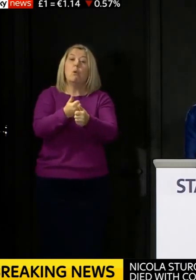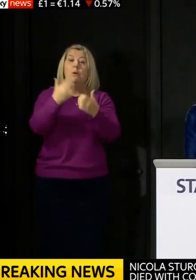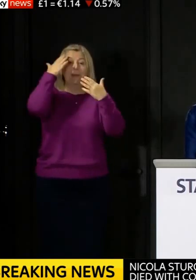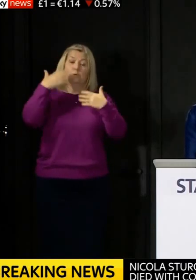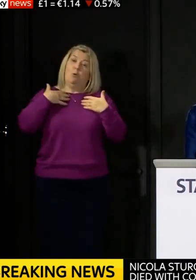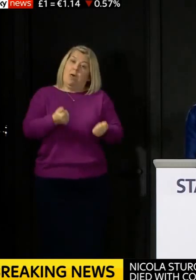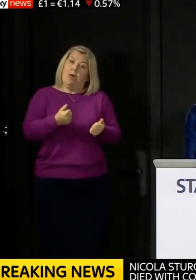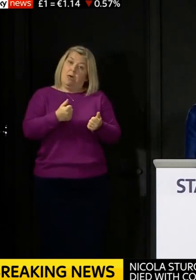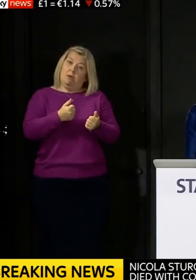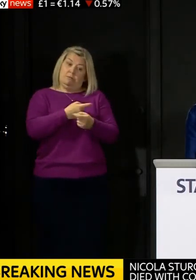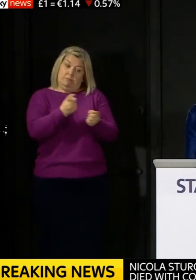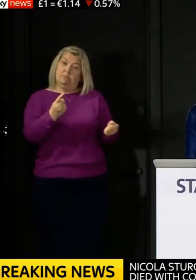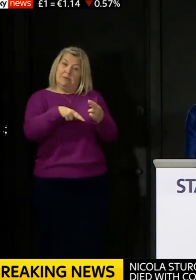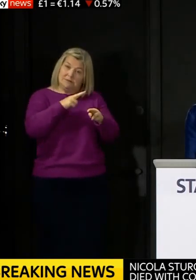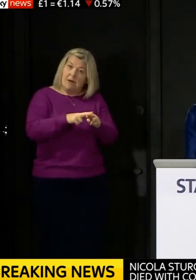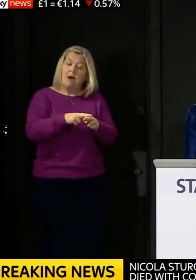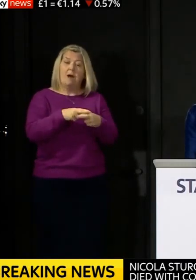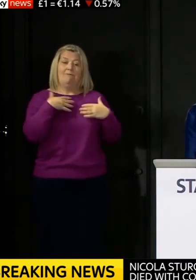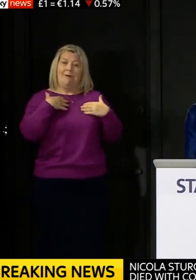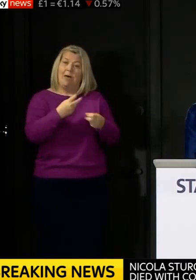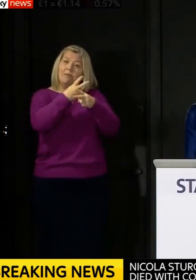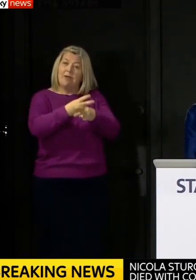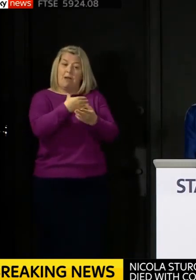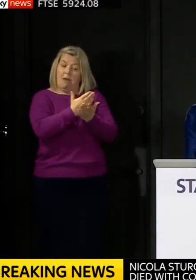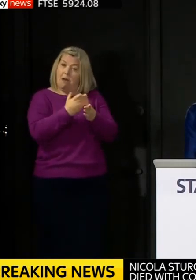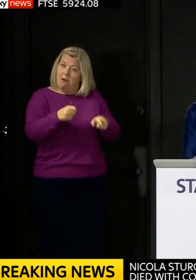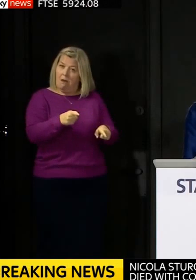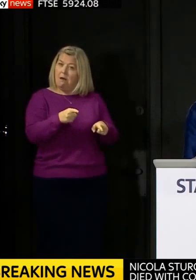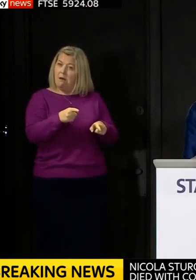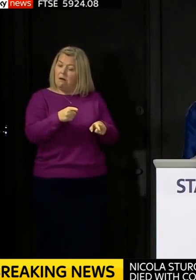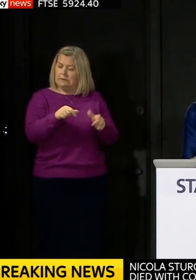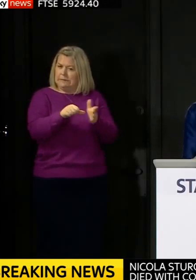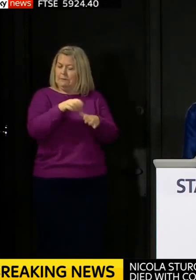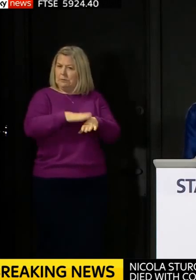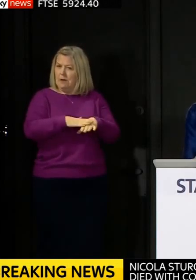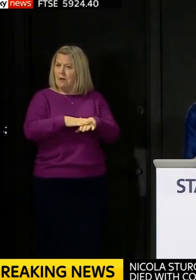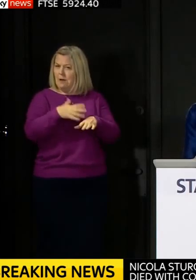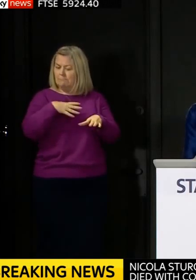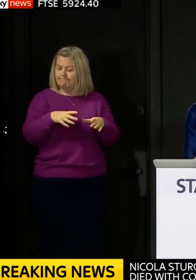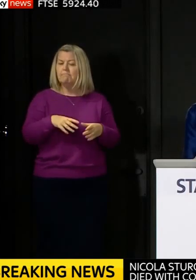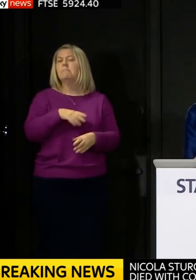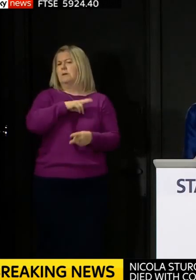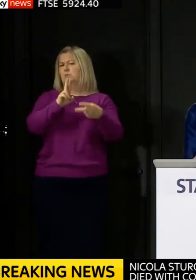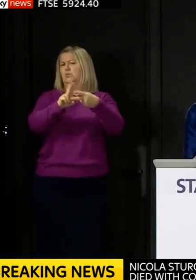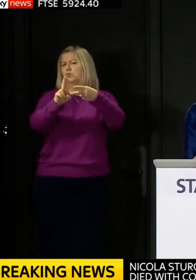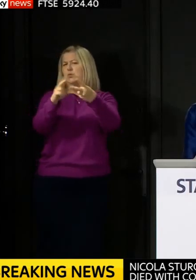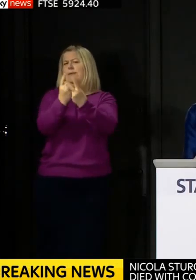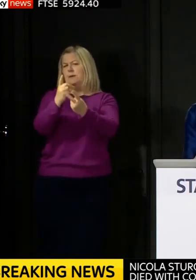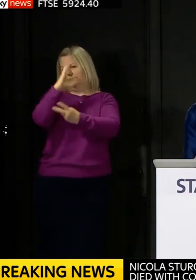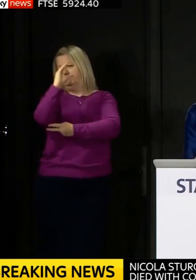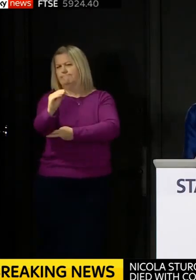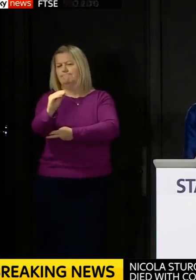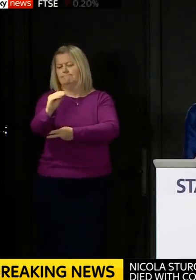in our health and care sector at this difficult time. But before that, there are 2 items I want to briefly